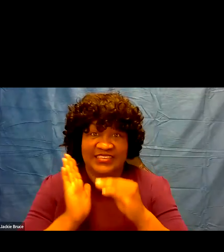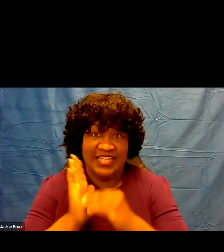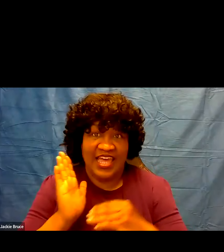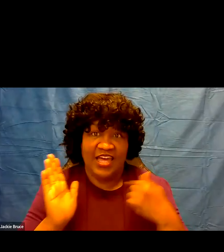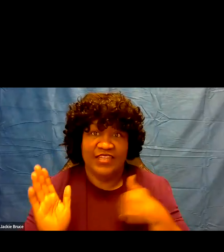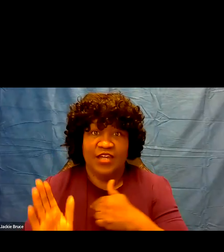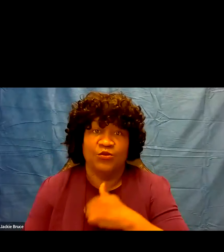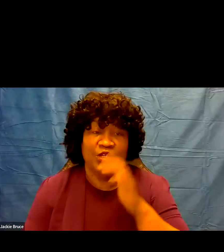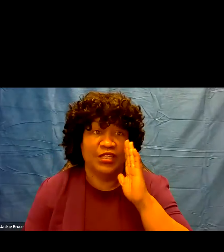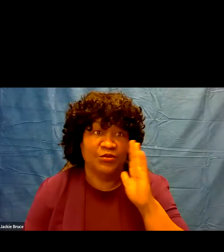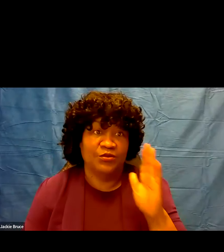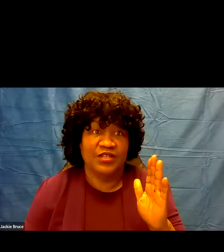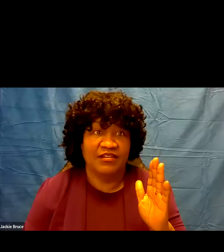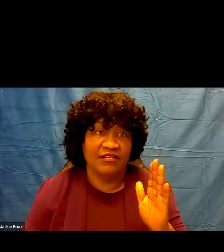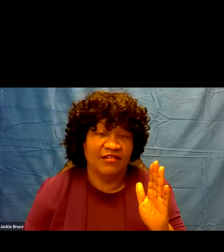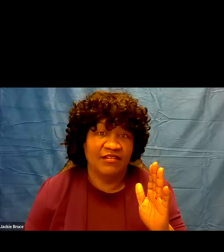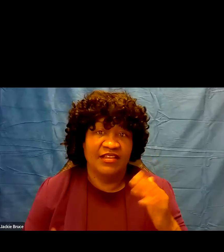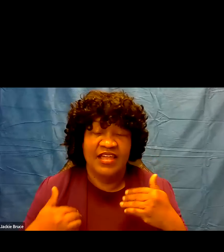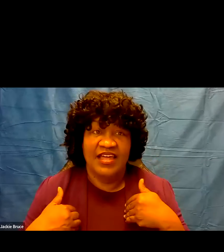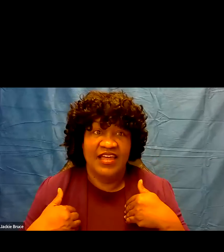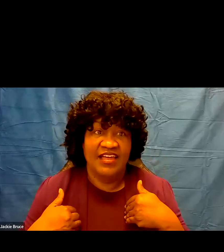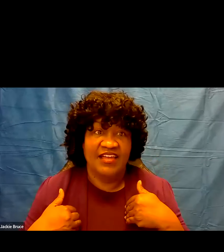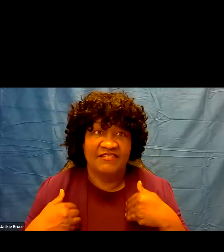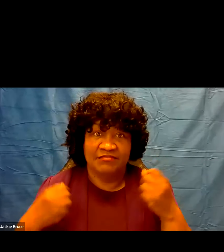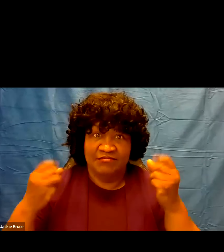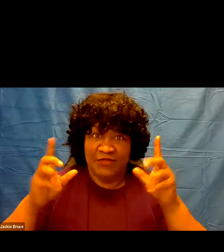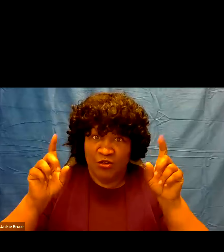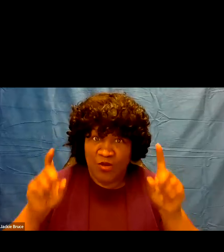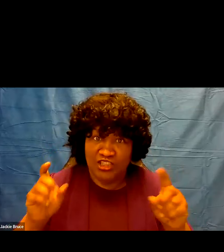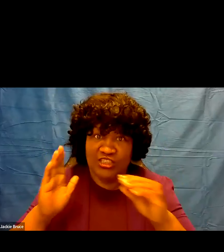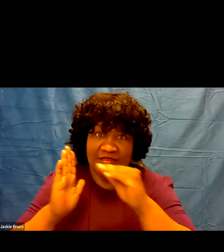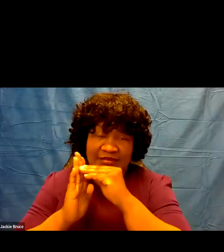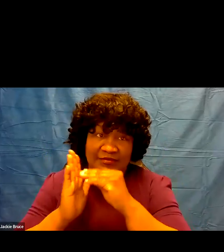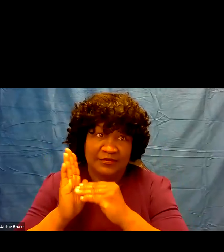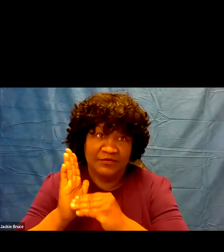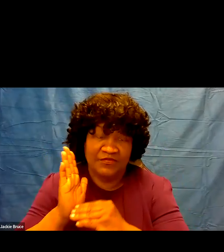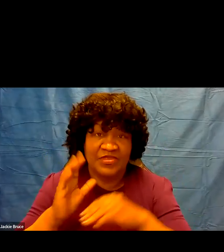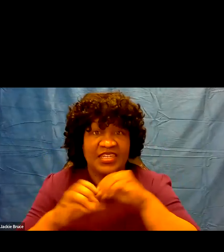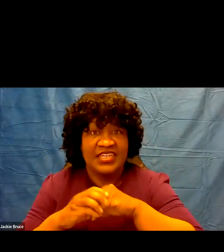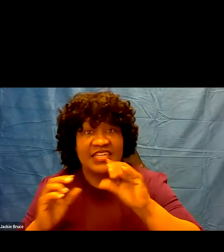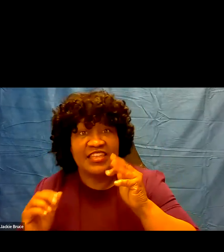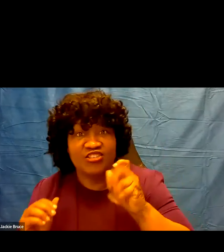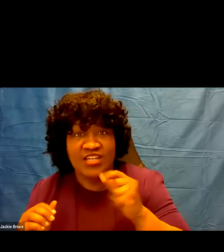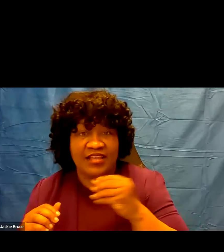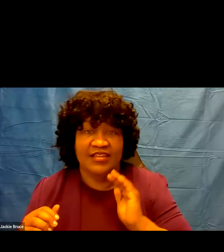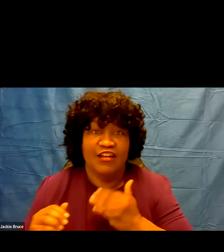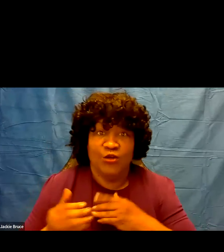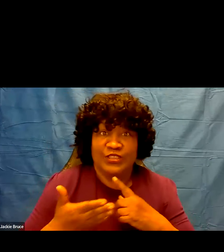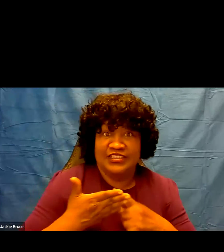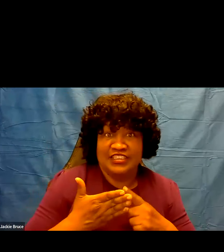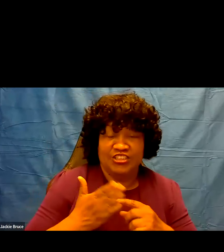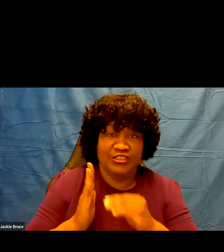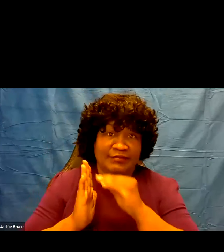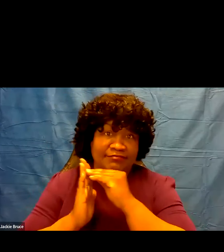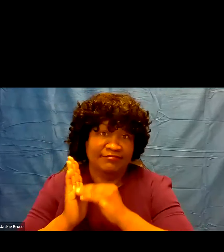we have a number, as I said, a number of questions, both in the chat and in our discussion that we are going to